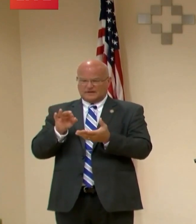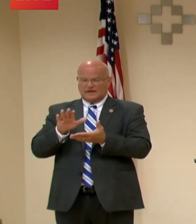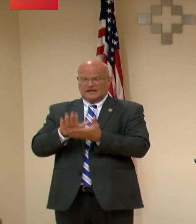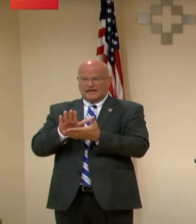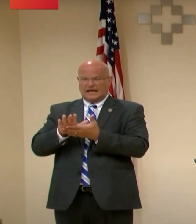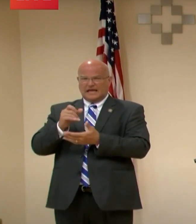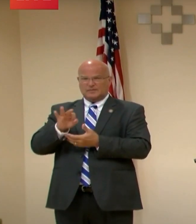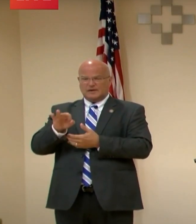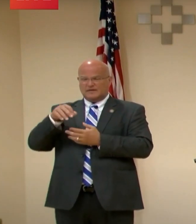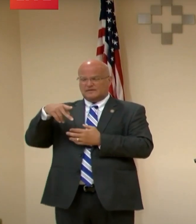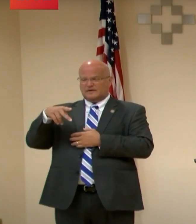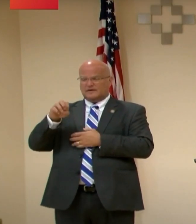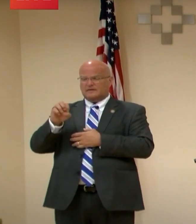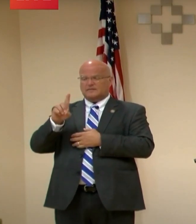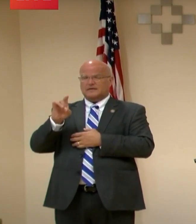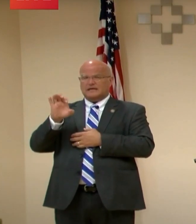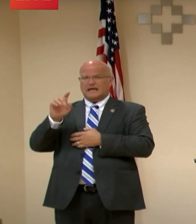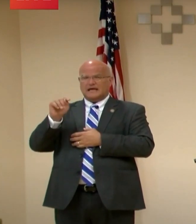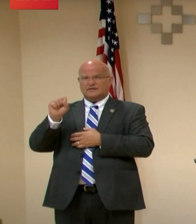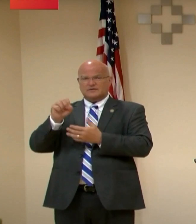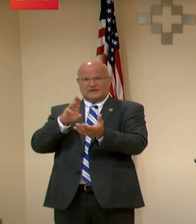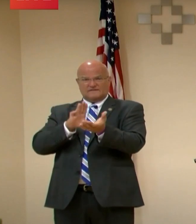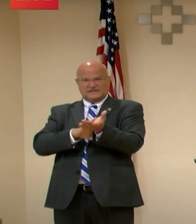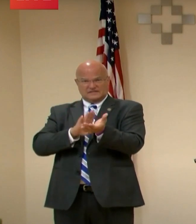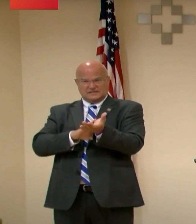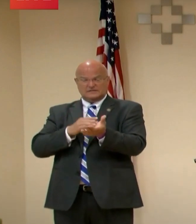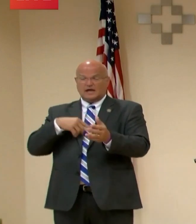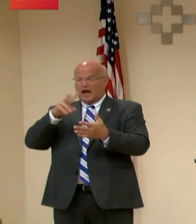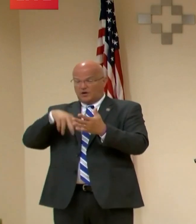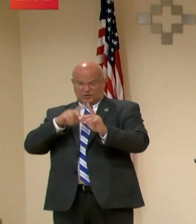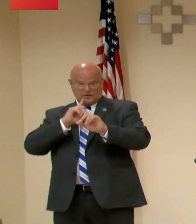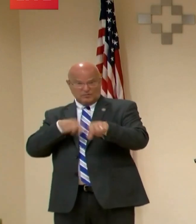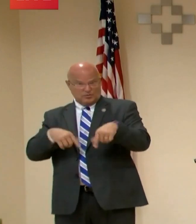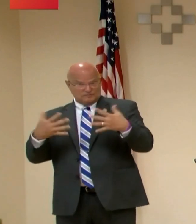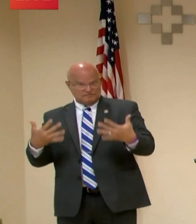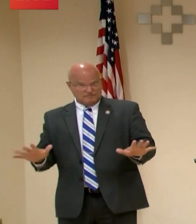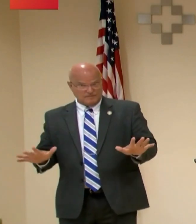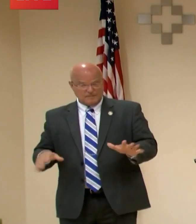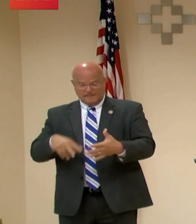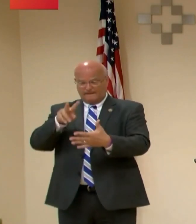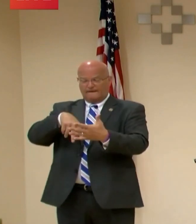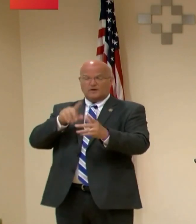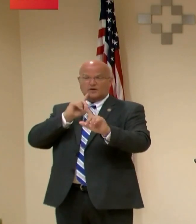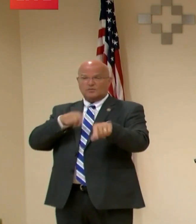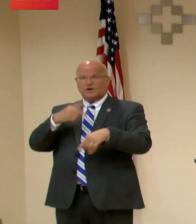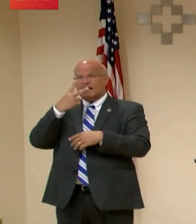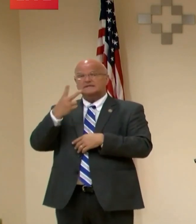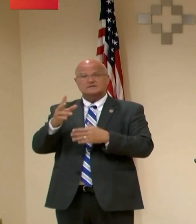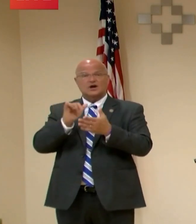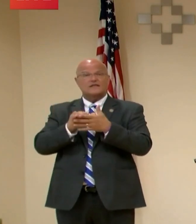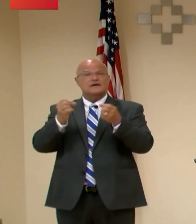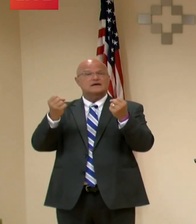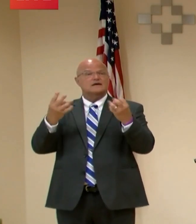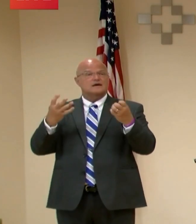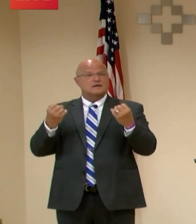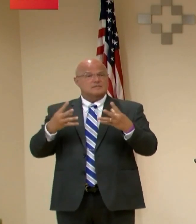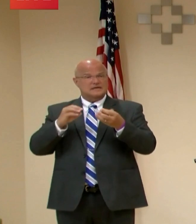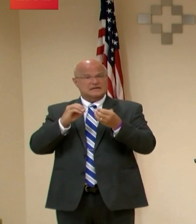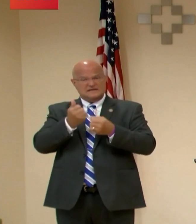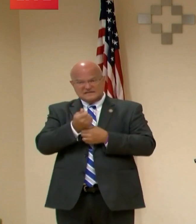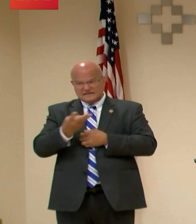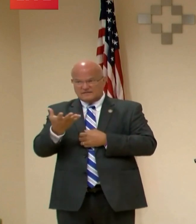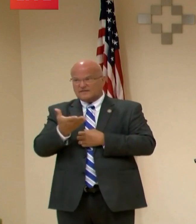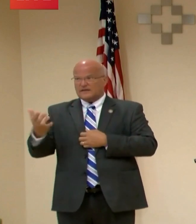Academy of Pediatric Physicians, I have read the report, and as I read the report, I saw that a number of